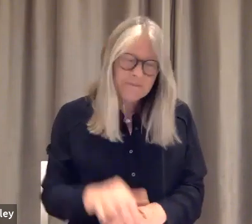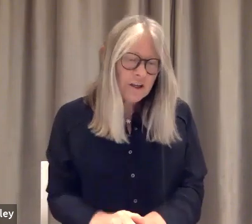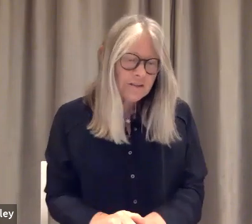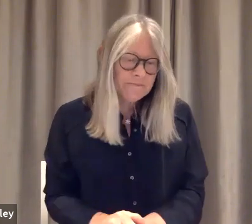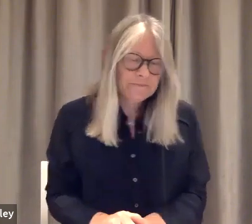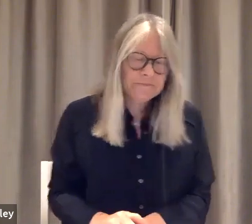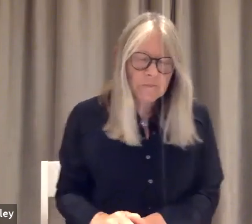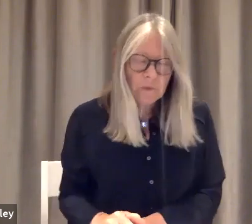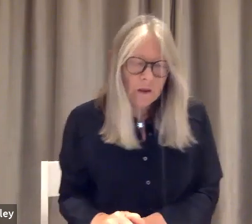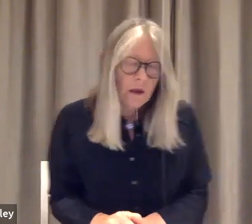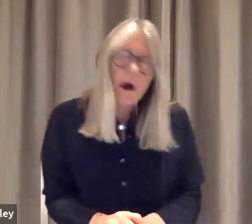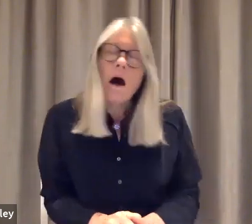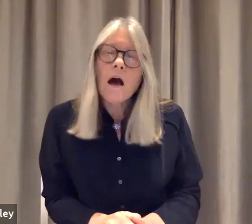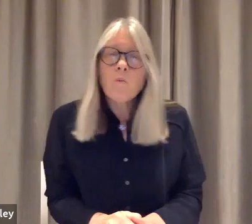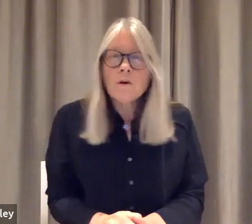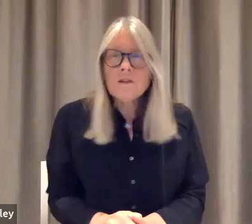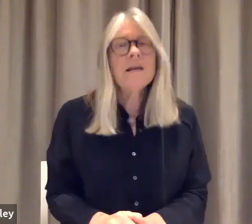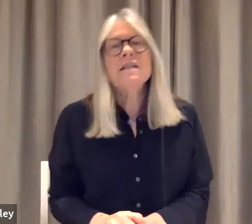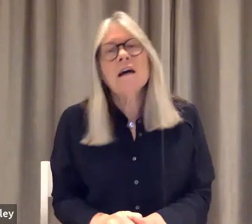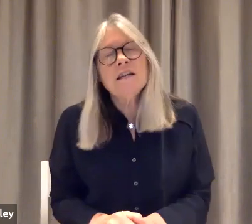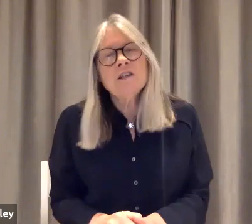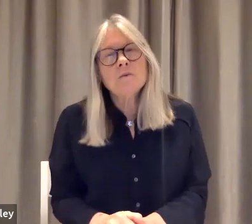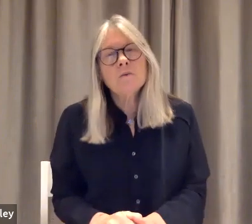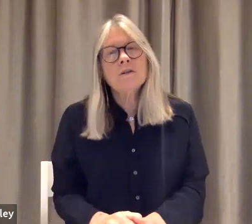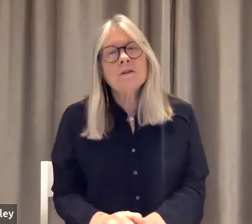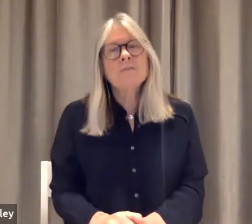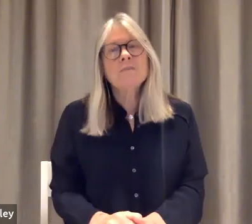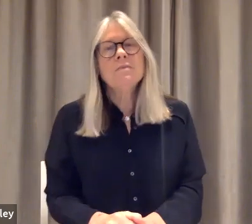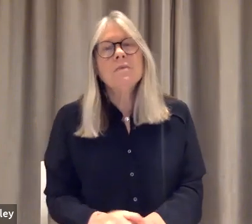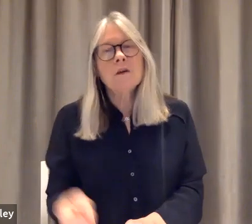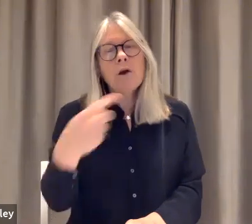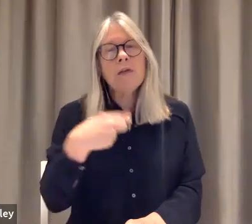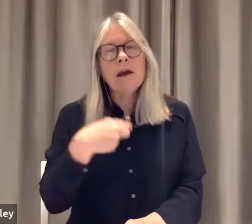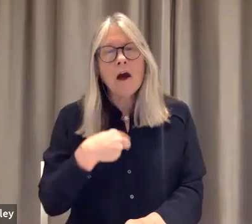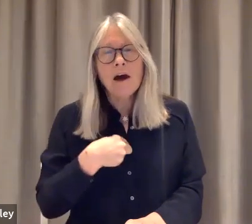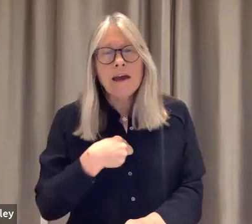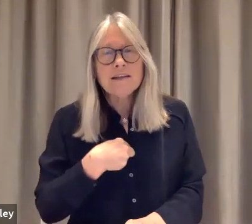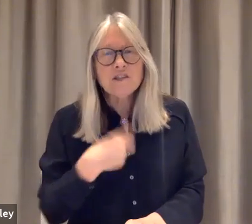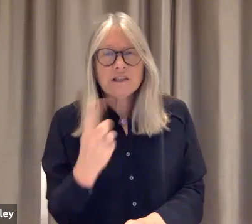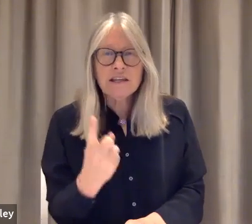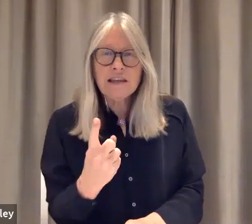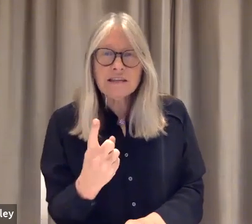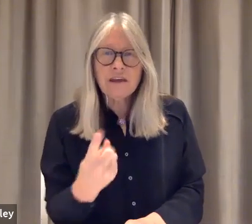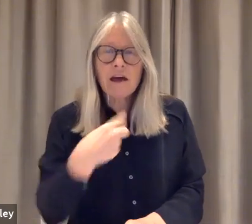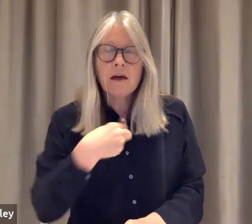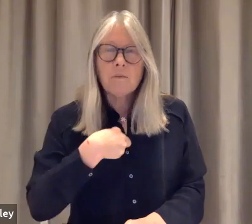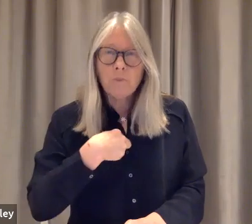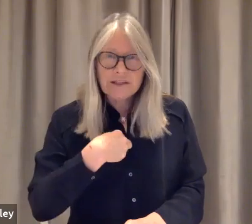Good. I want and I don't want. So the pronoun I is just an index finger